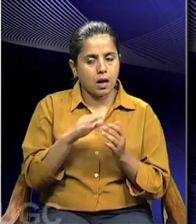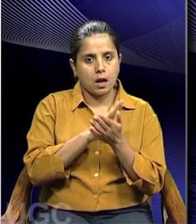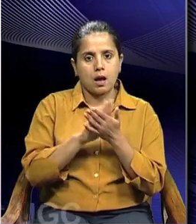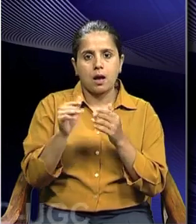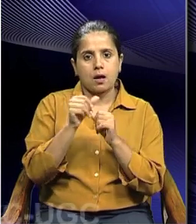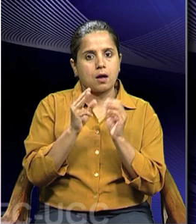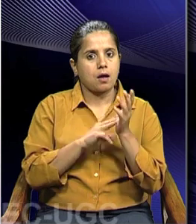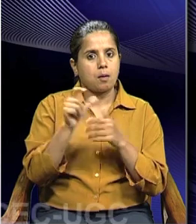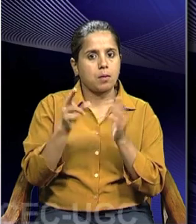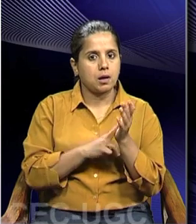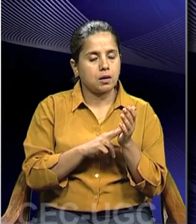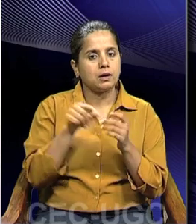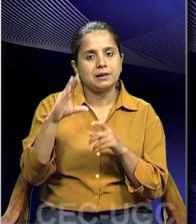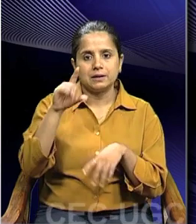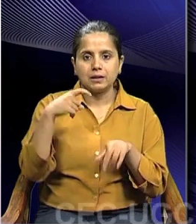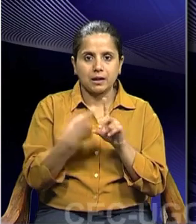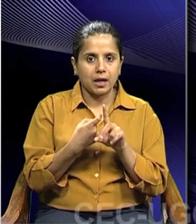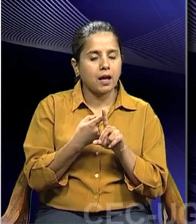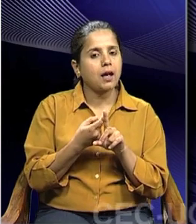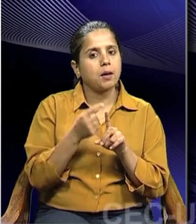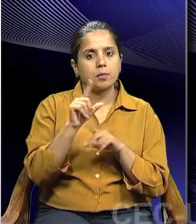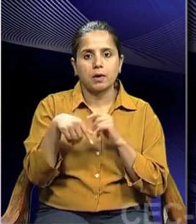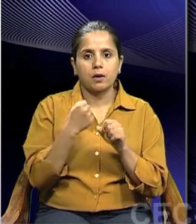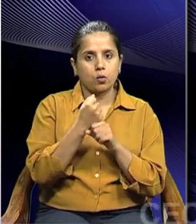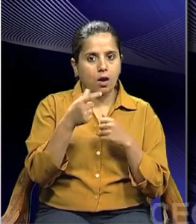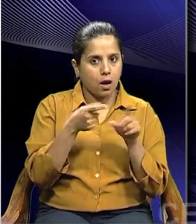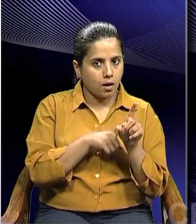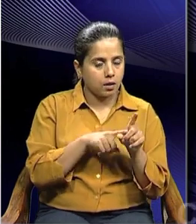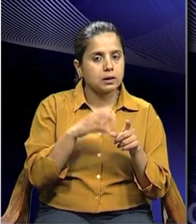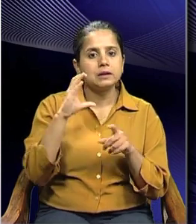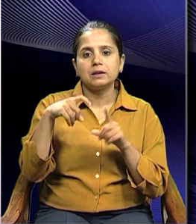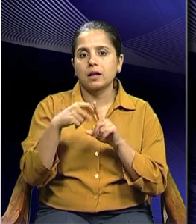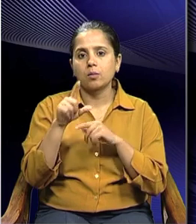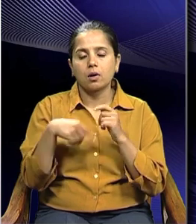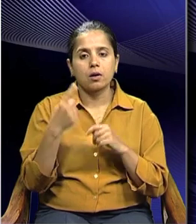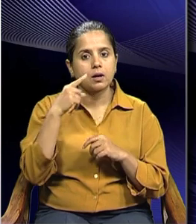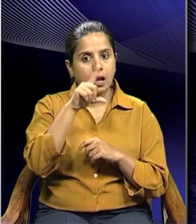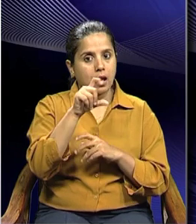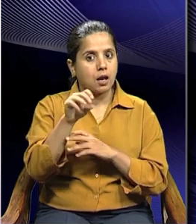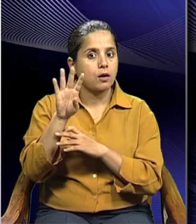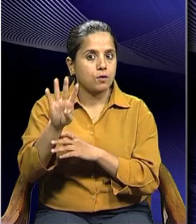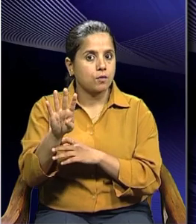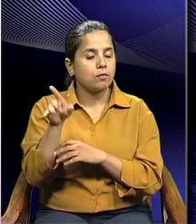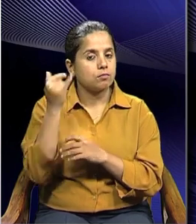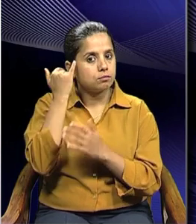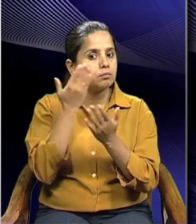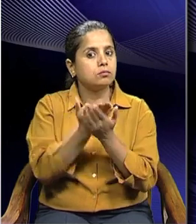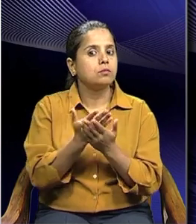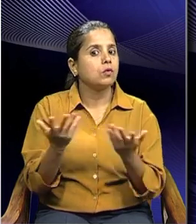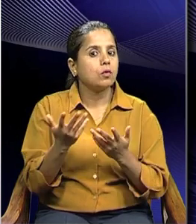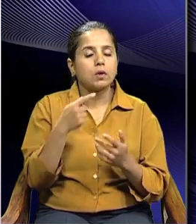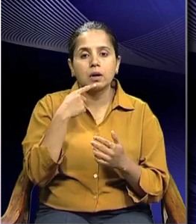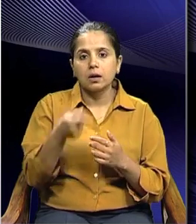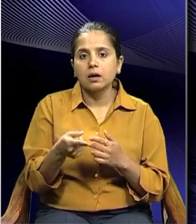Prahlad. We know about C.K. Prahlad. Gary Hamel and C.K. Prahlad in 1994, they suggested the idea